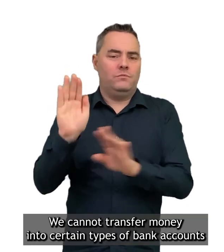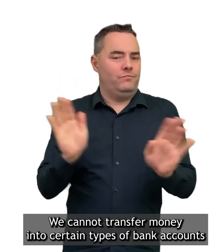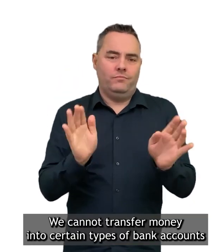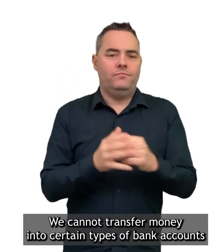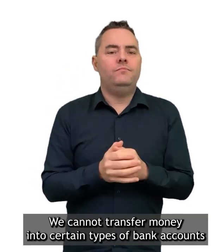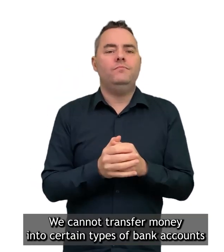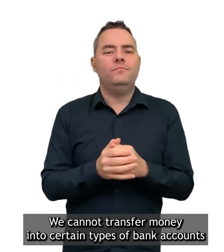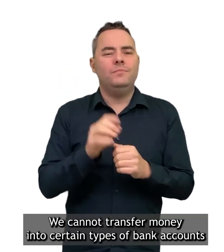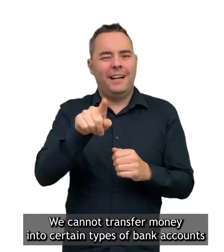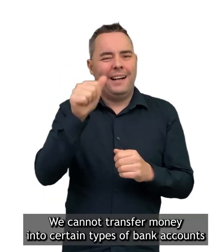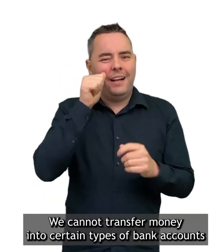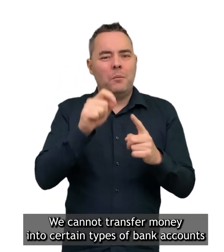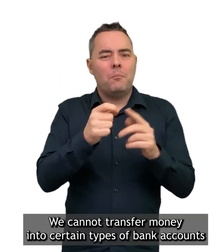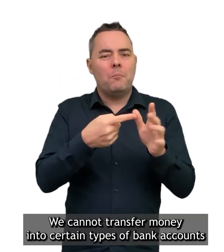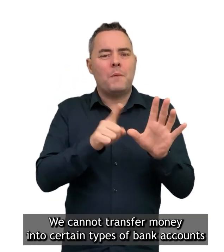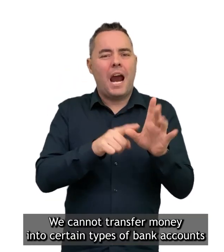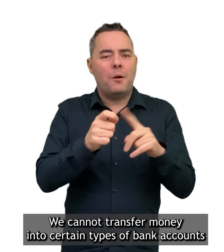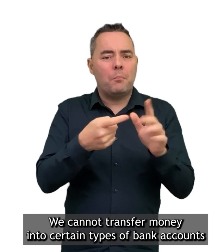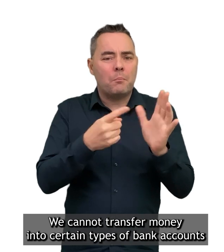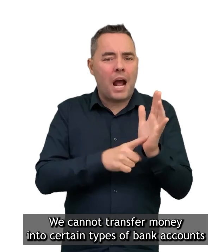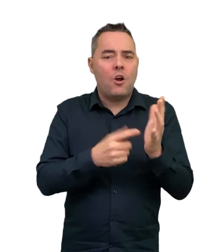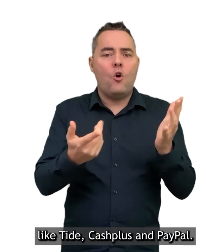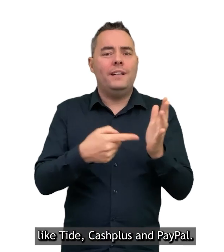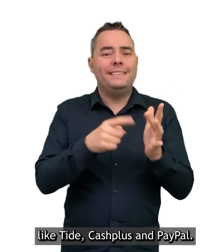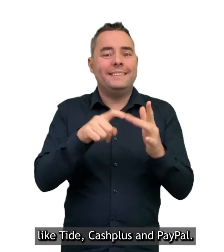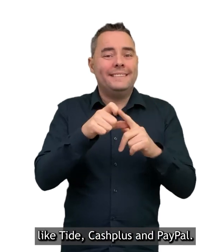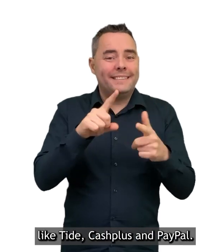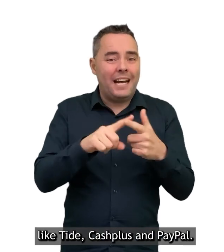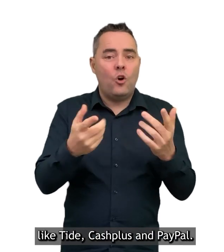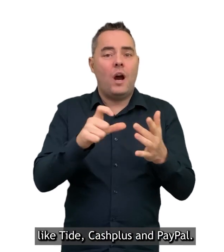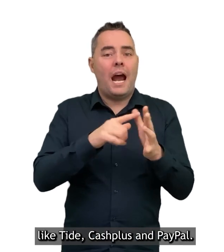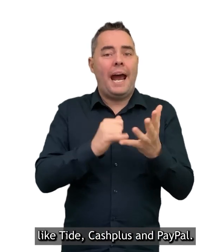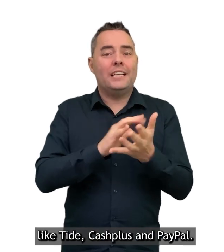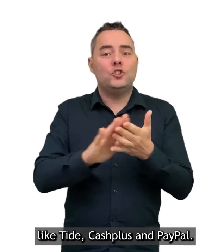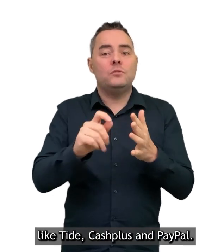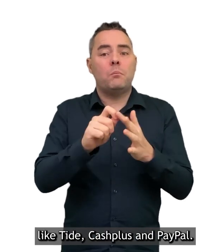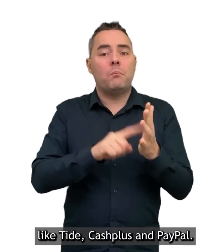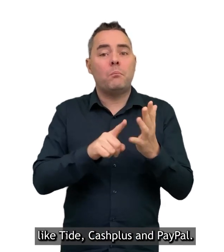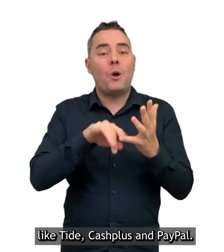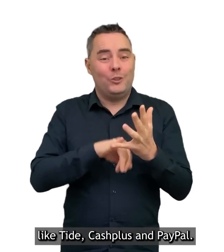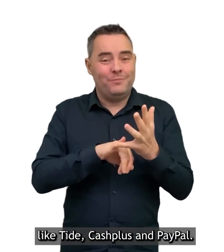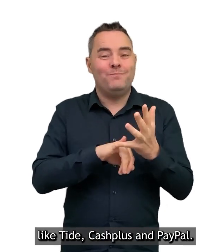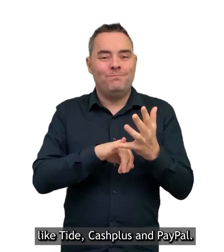cannot transfer money into certain types of bank accounts like Tide, Cash Plus and PayPal.